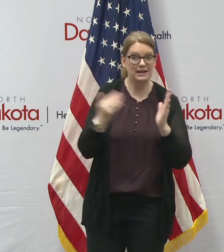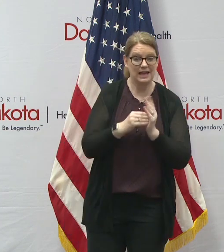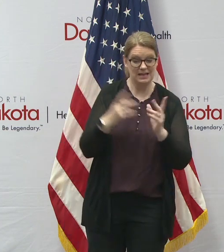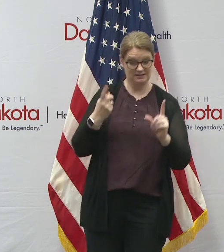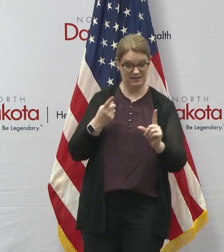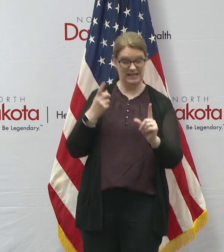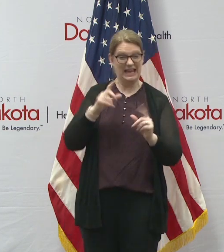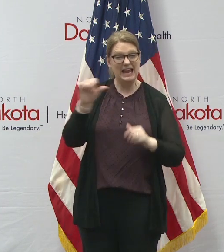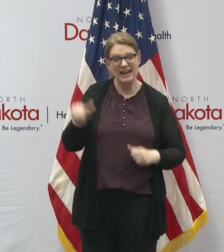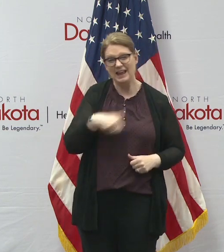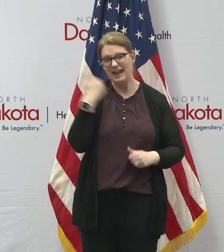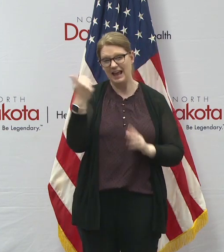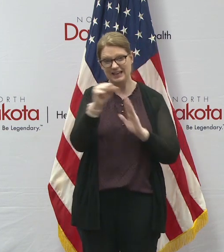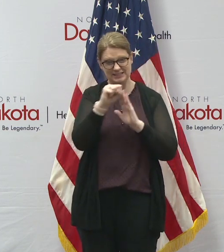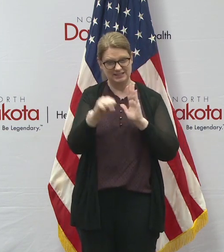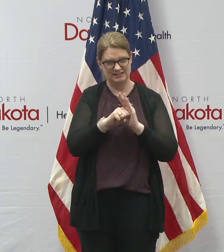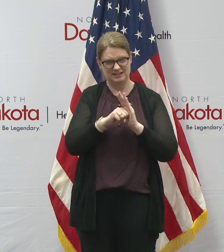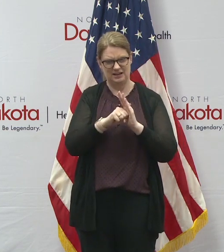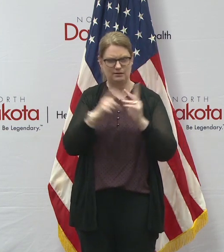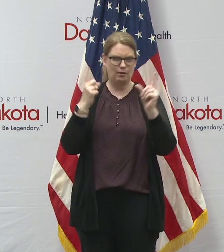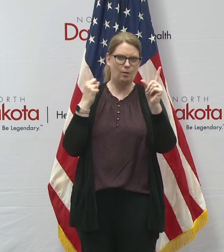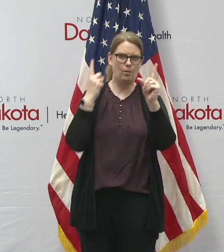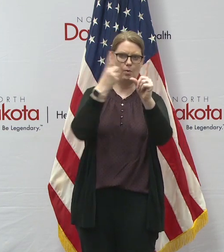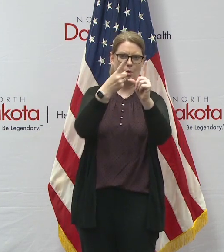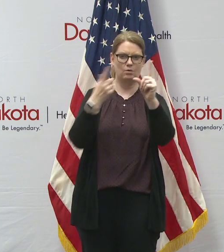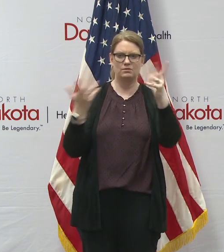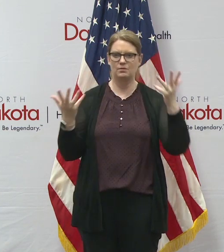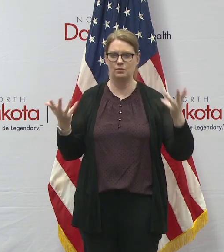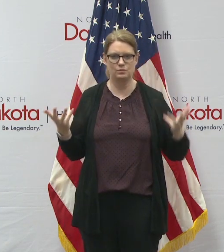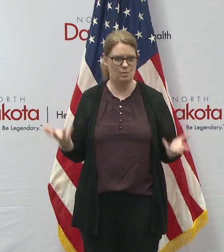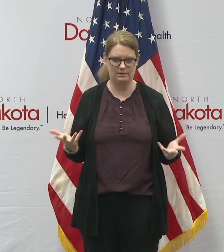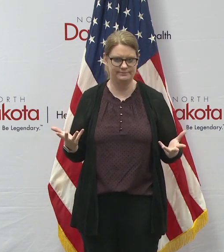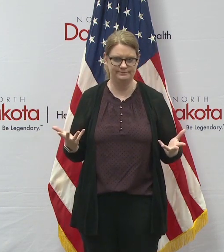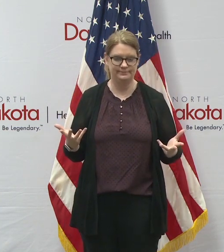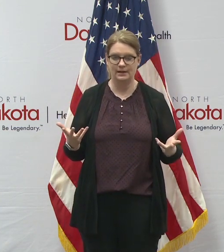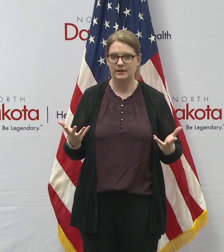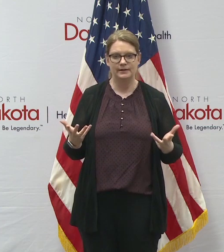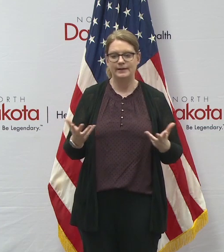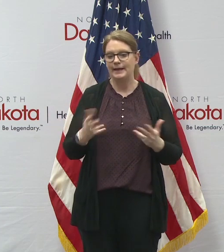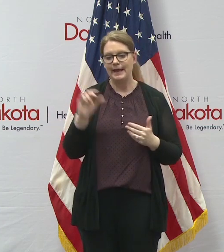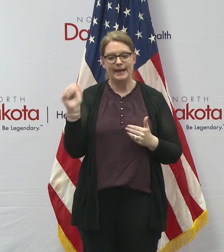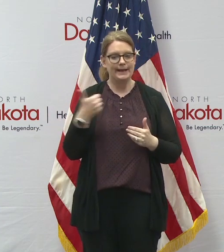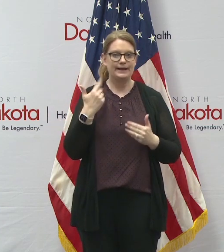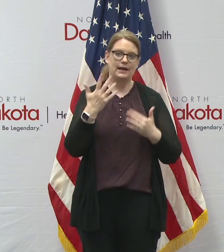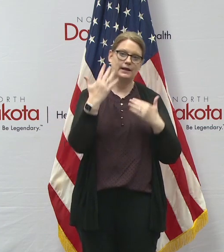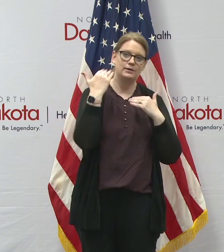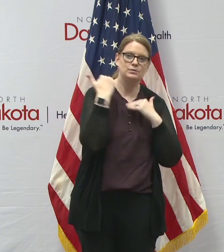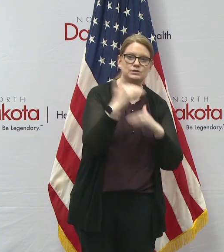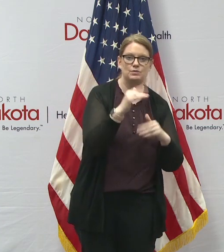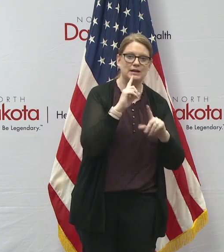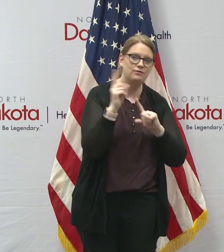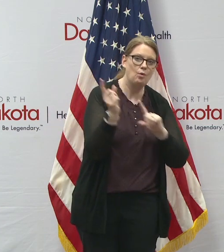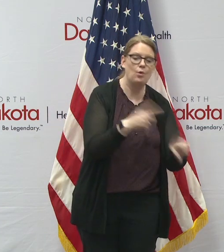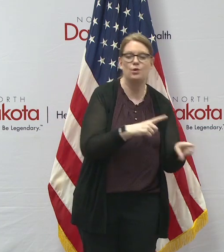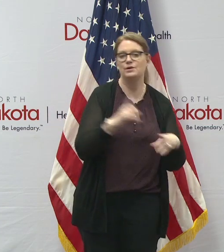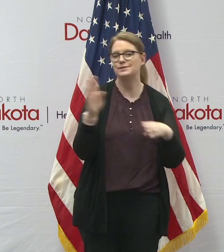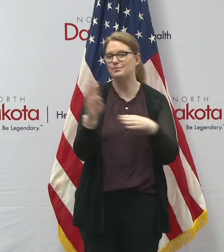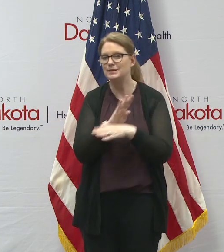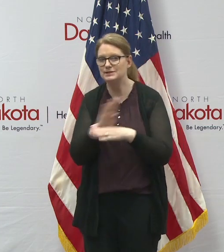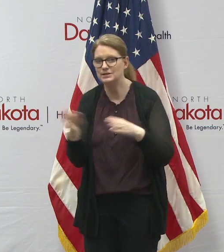any state is to, whether it's any kind of restrictive orders, business closures, changing